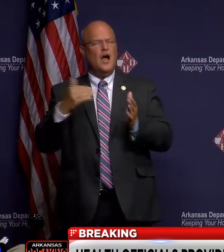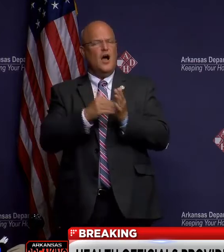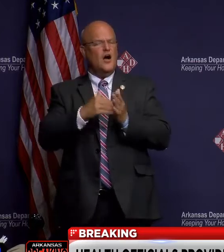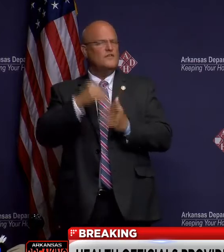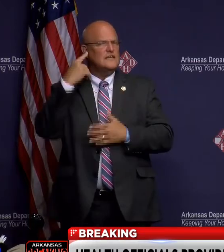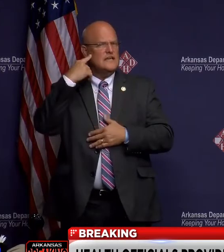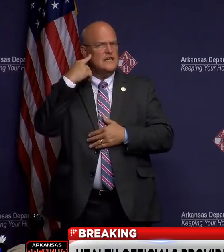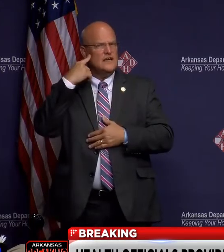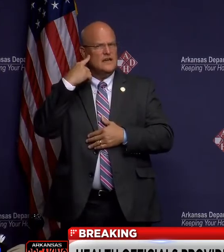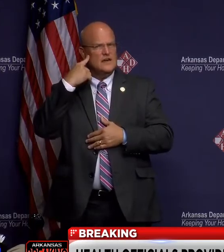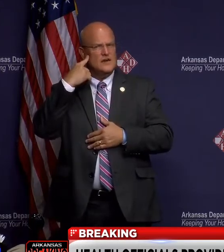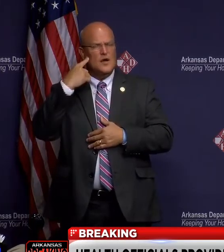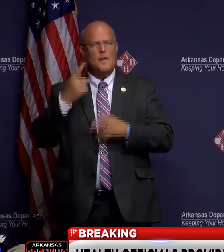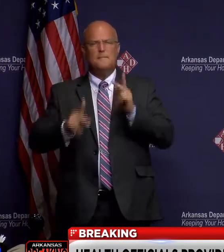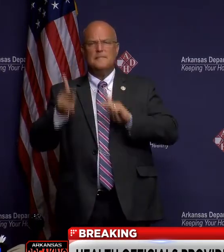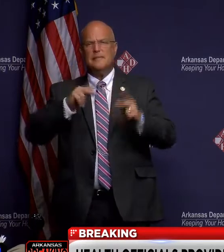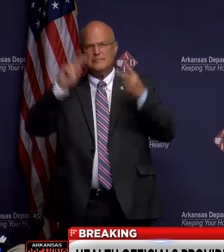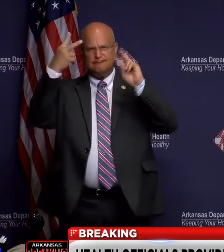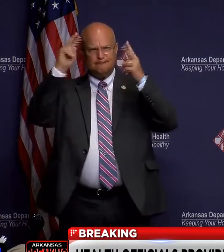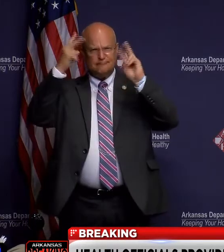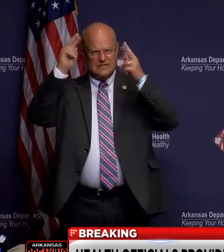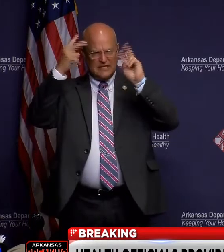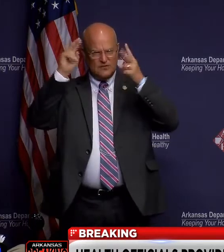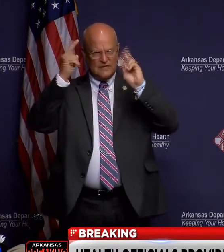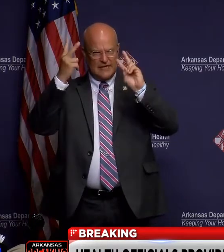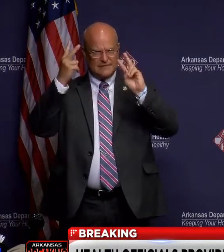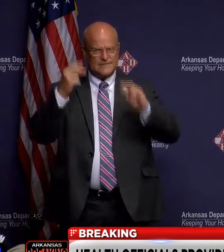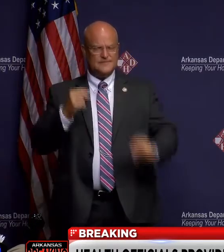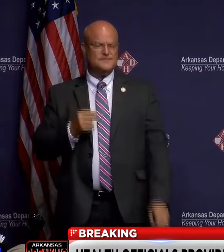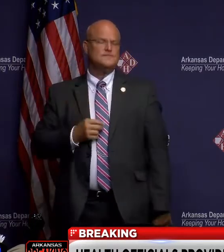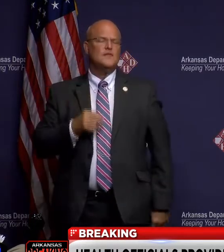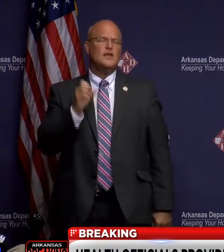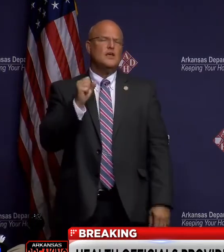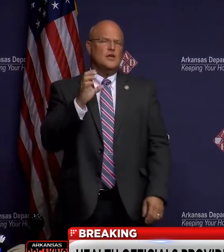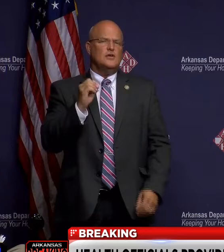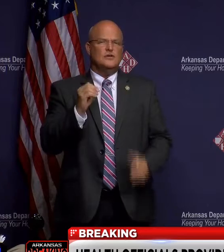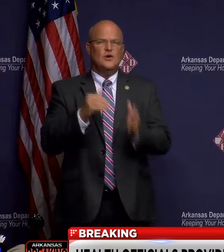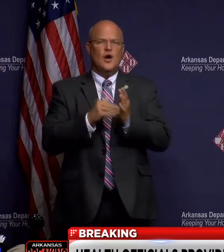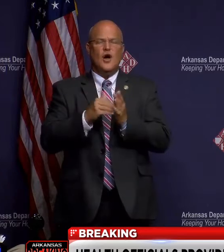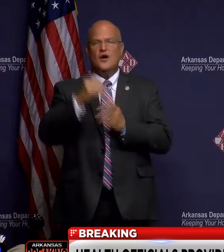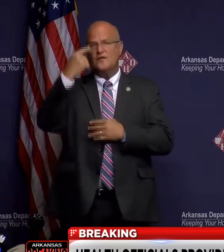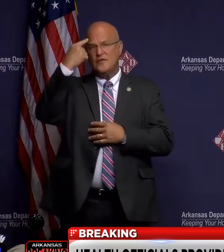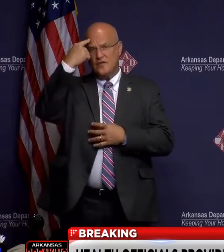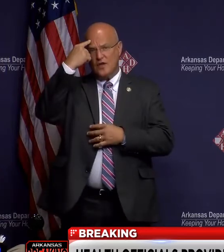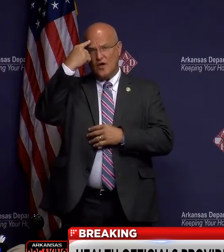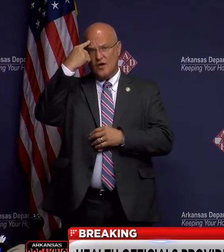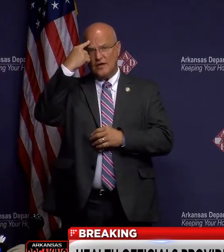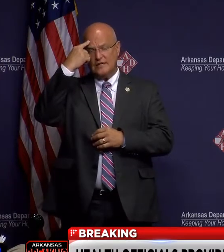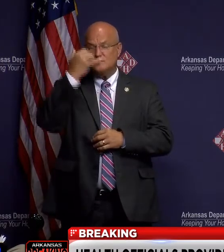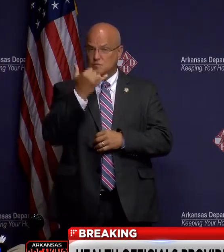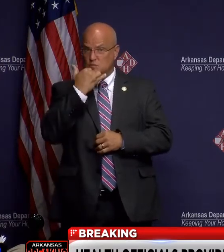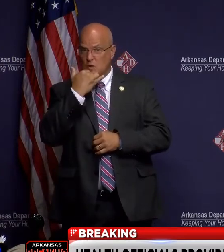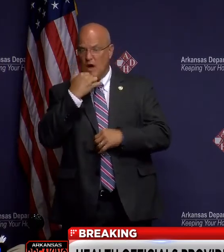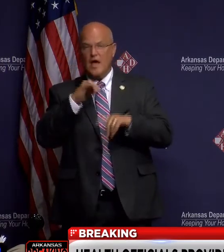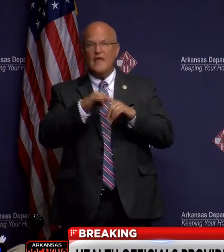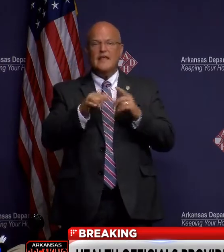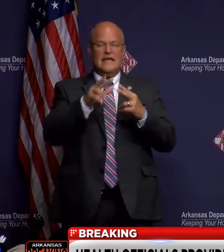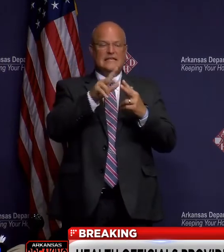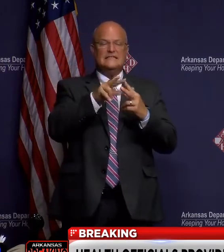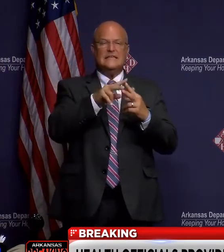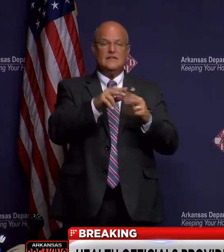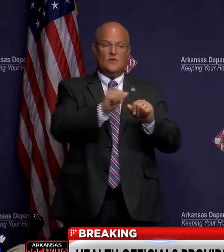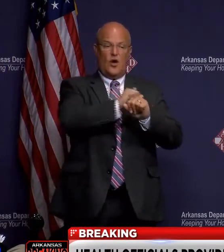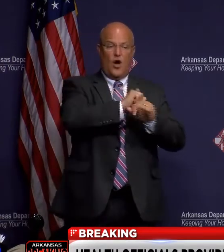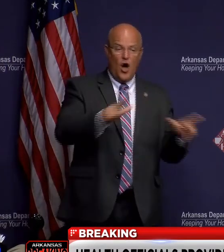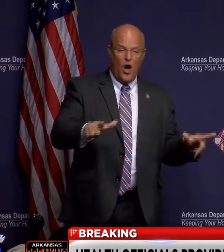hear the most misconceptions about. So it's often thought wrongly that it's either all